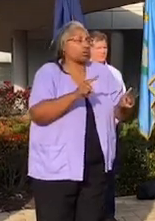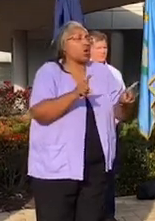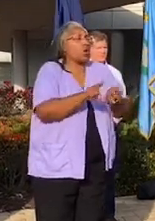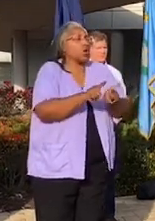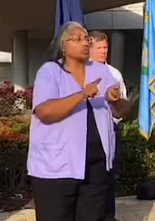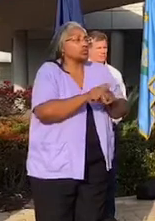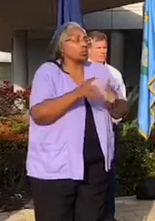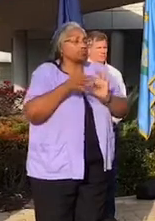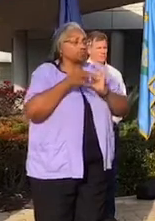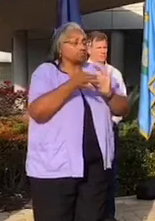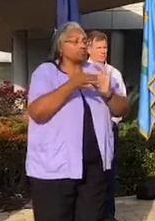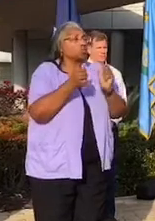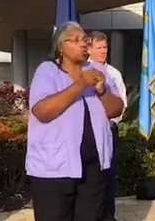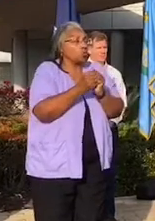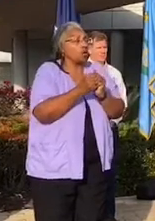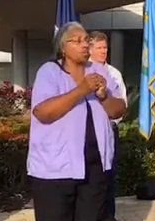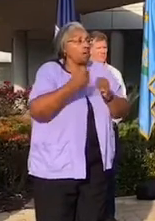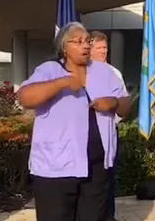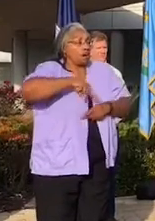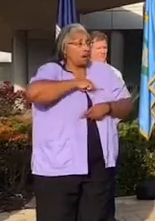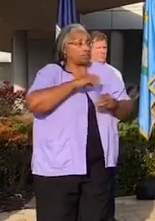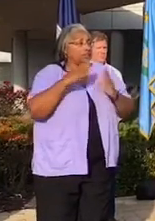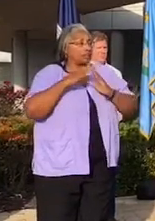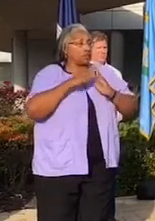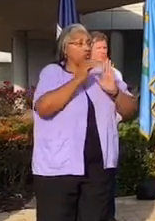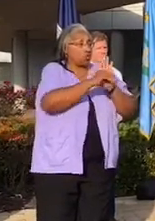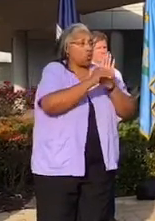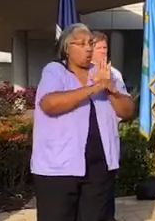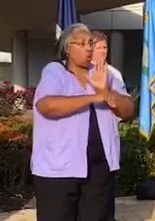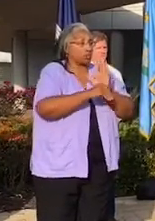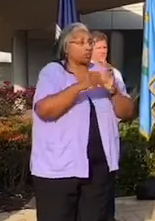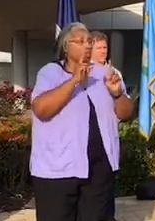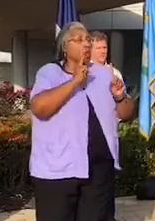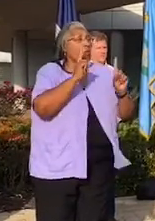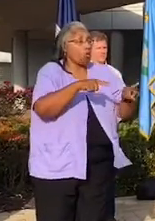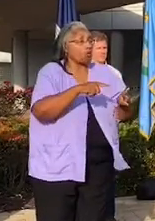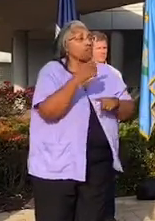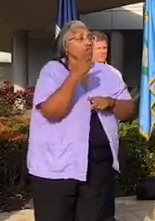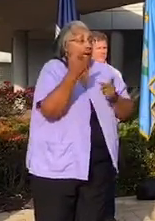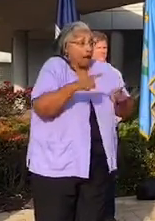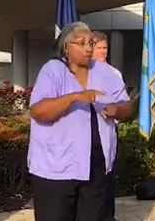took in the city of New Orleans on Friday. And the message